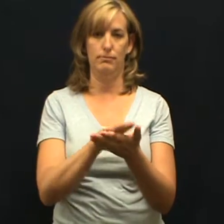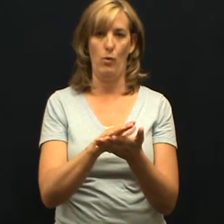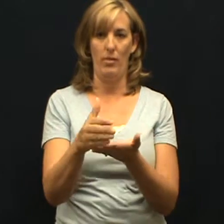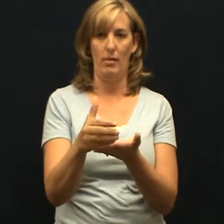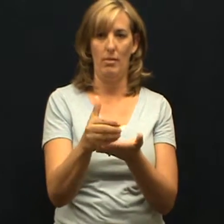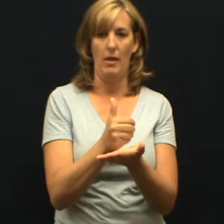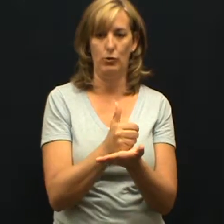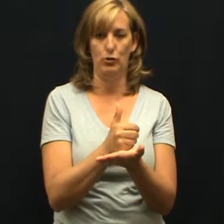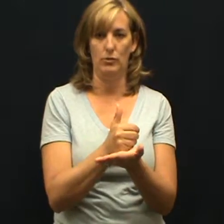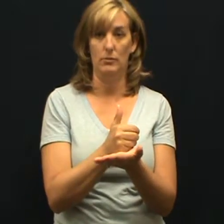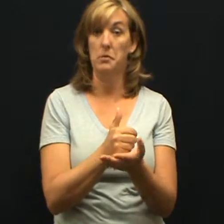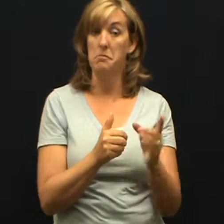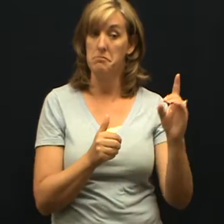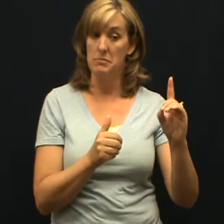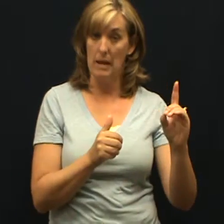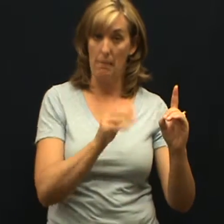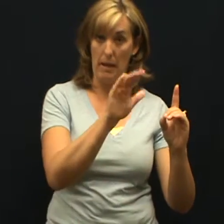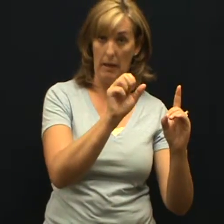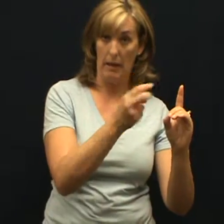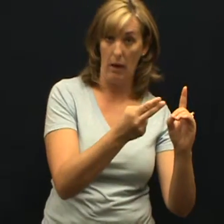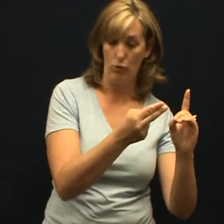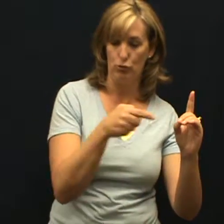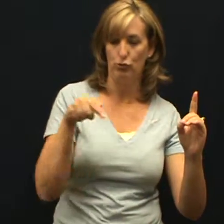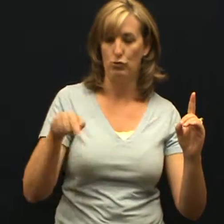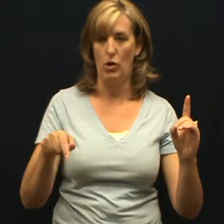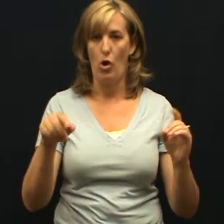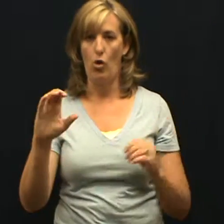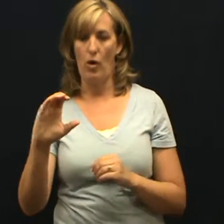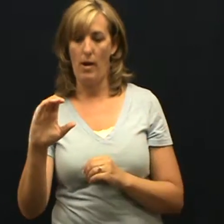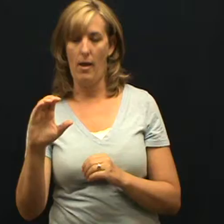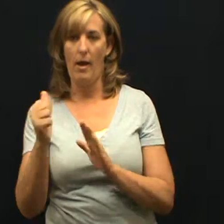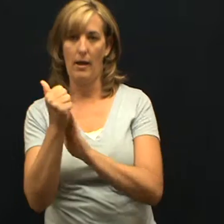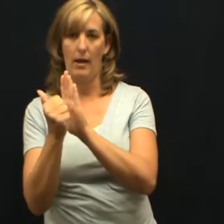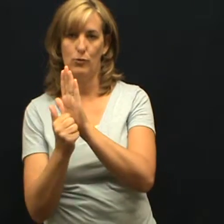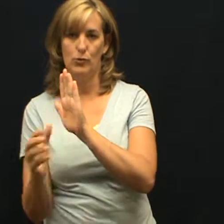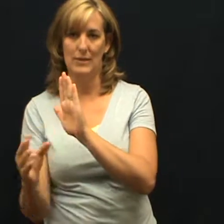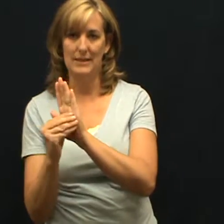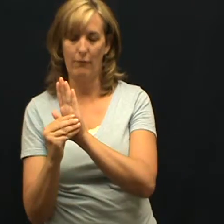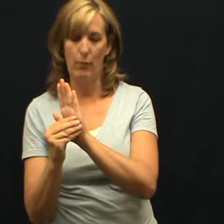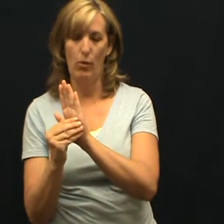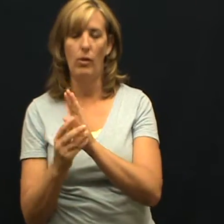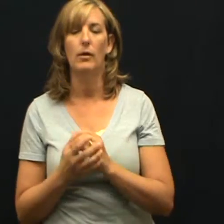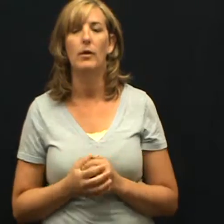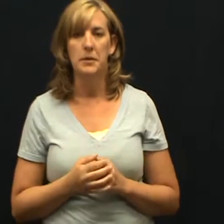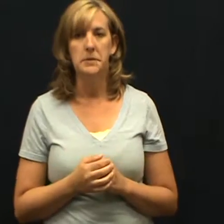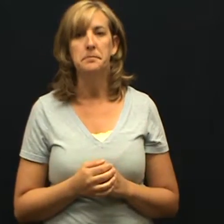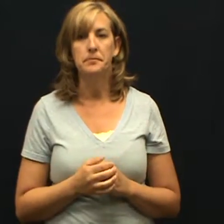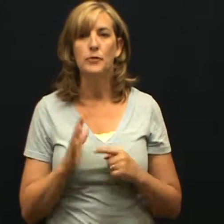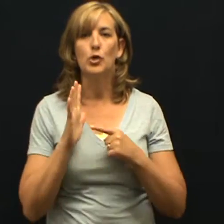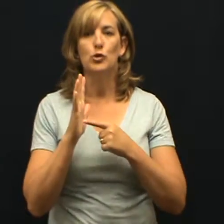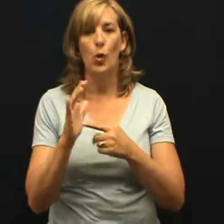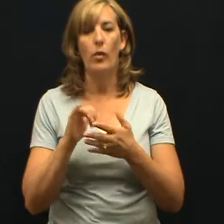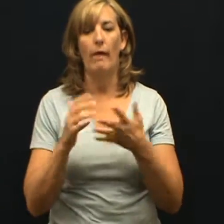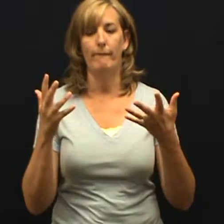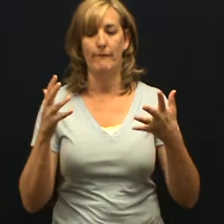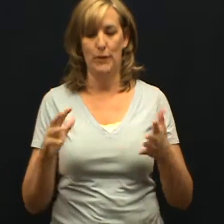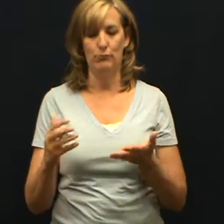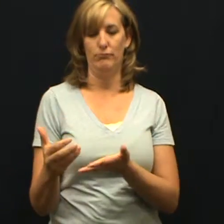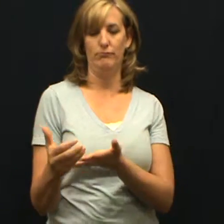to cash and a credit to accounts receivable. So you're really showing that you've just collected that account receivable like you normally